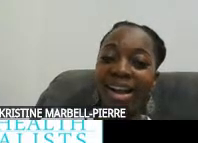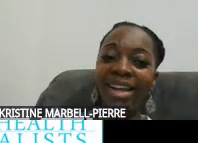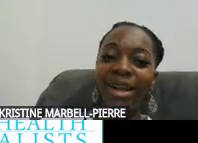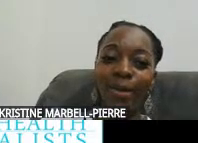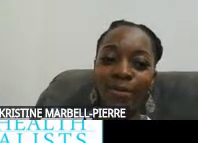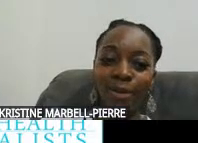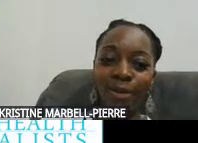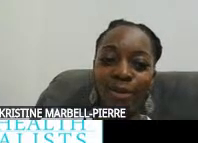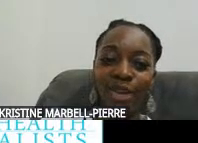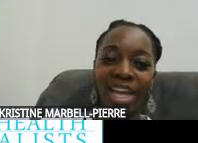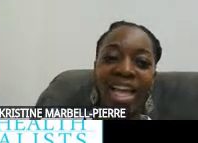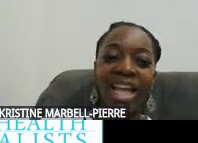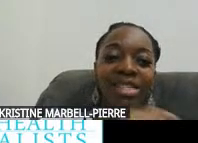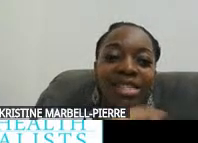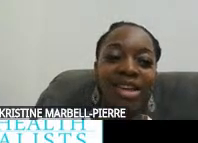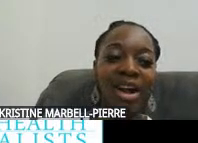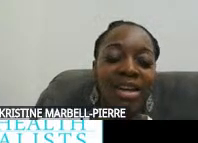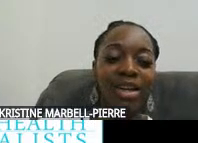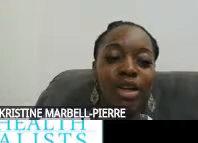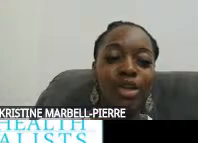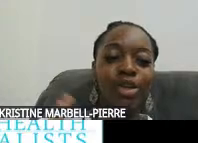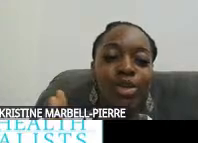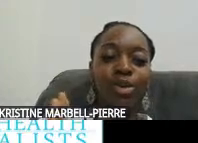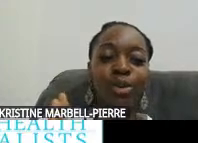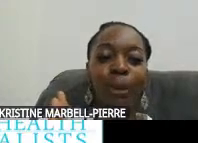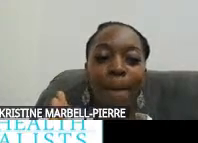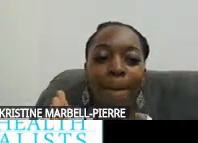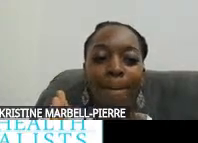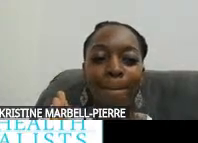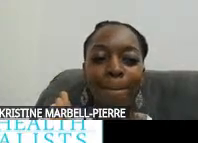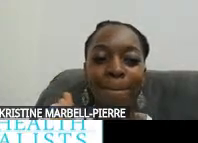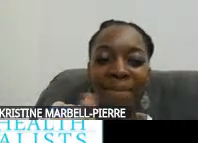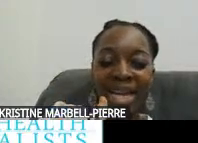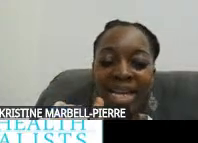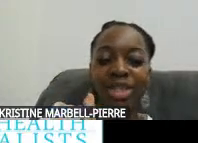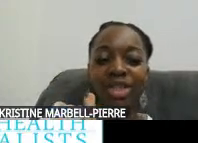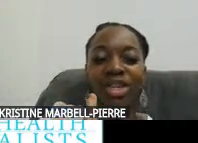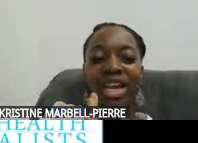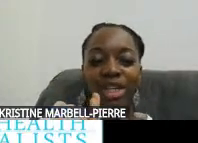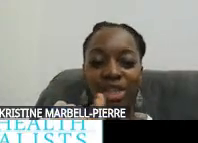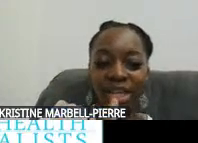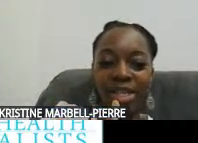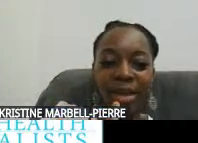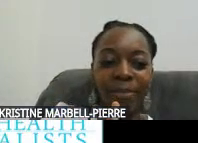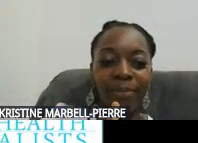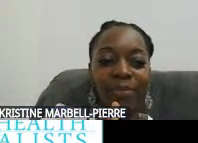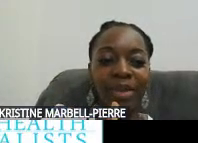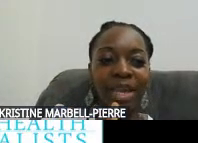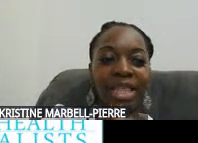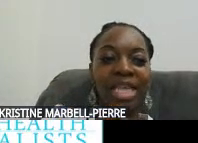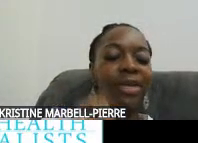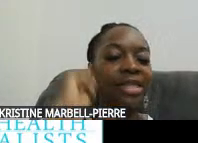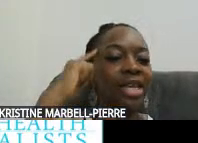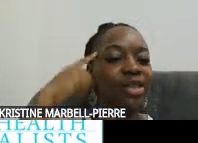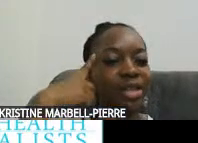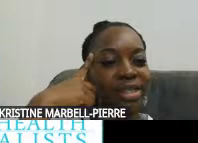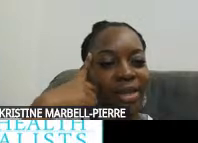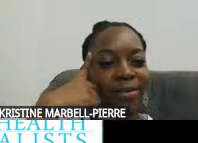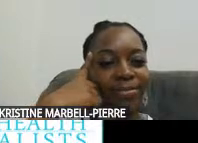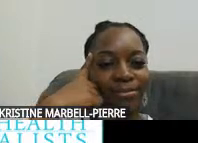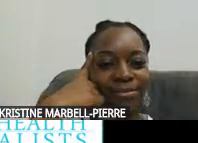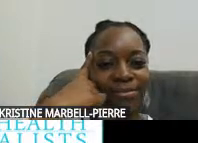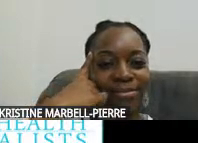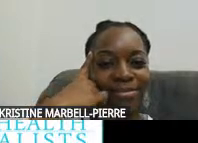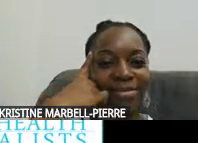are unhelpful and start to manage and change them. That's by saying to